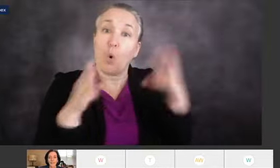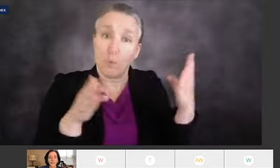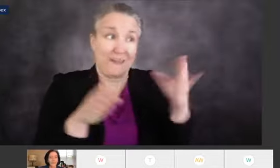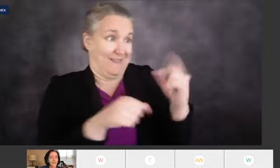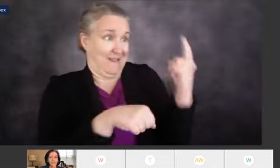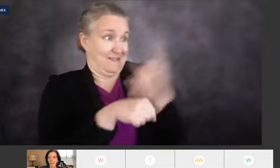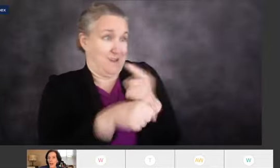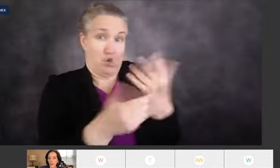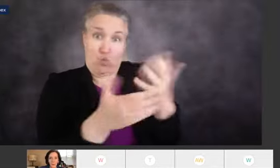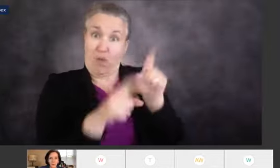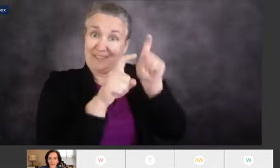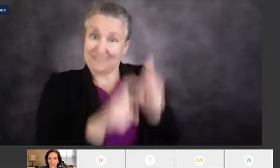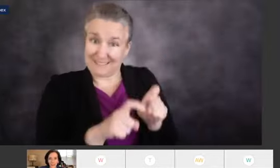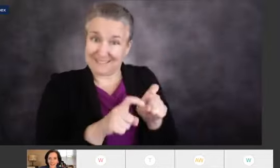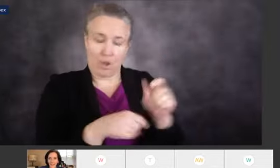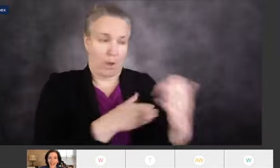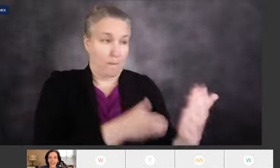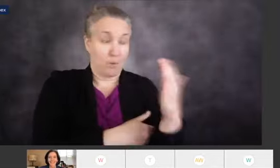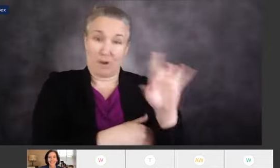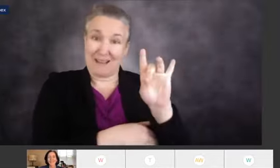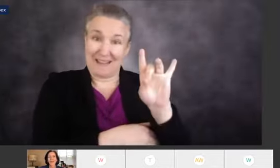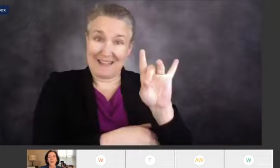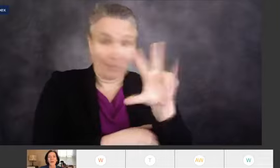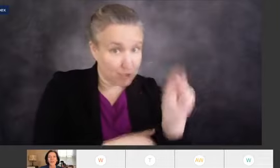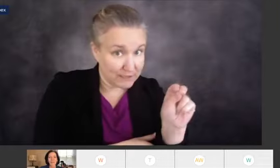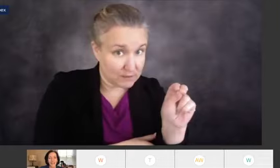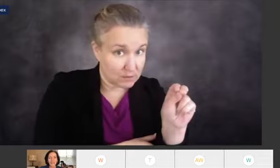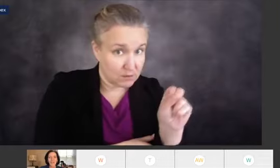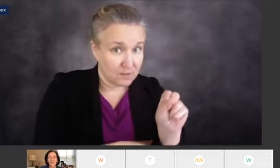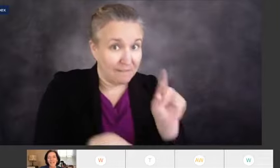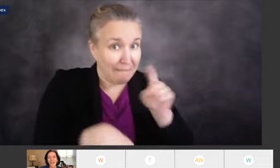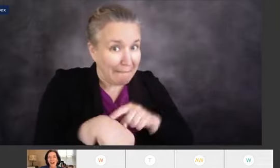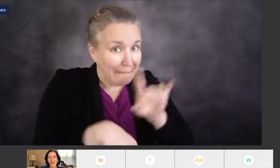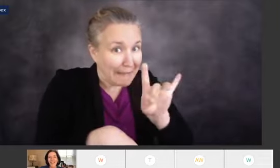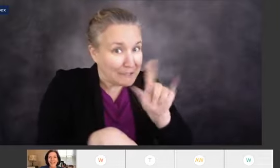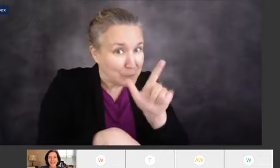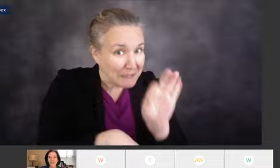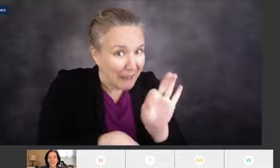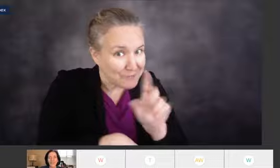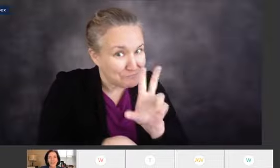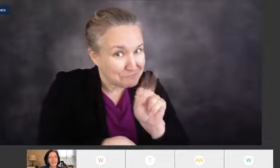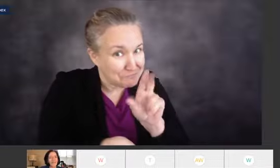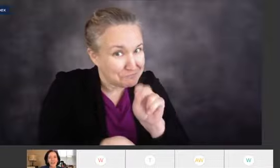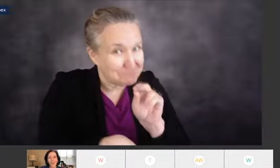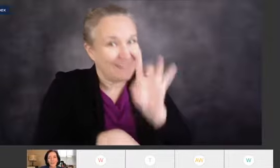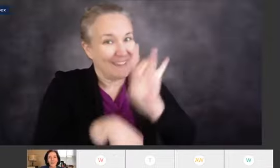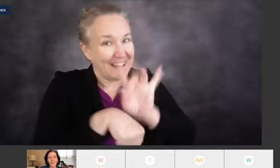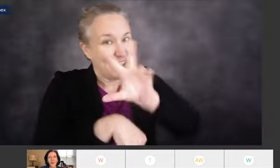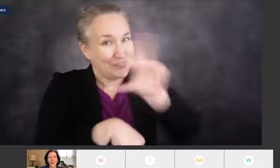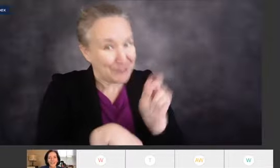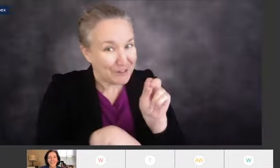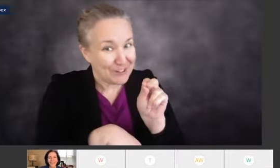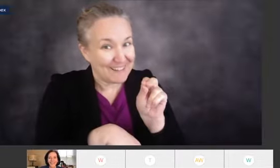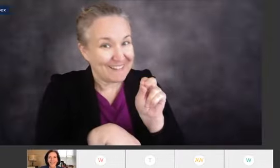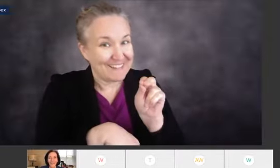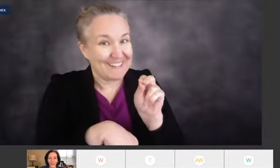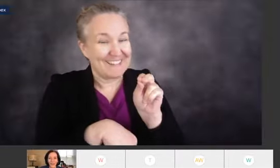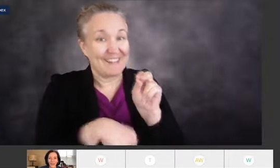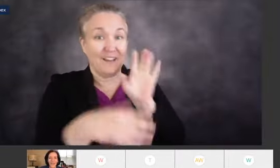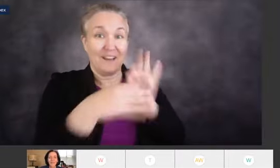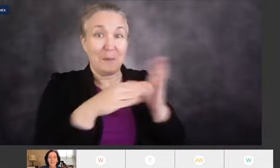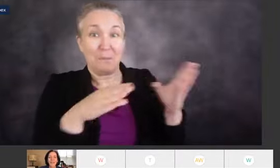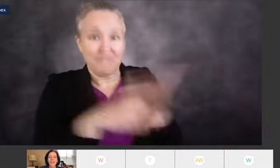of testing. They do not open at 8:29. So make sure you're on at 8:30, but if you get on before, it'll say